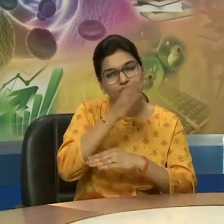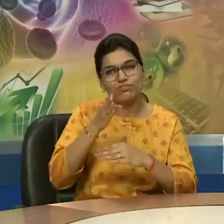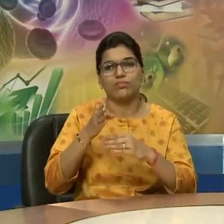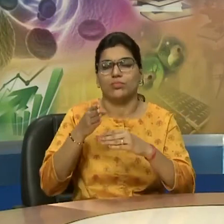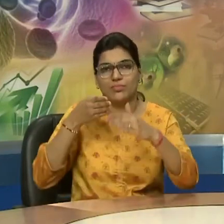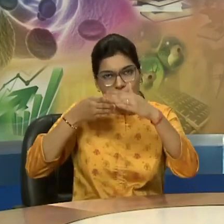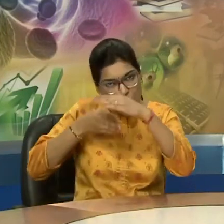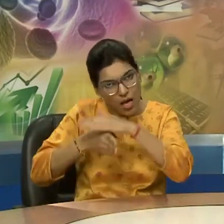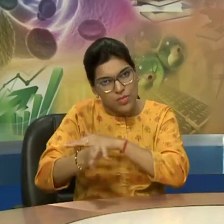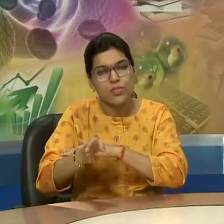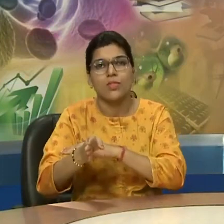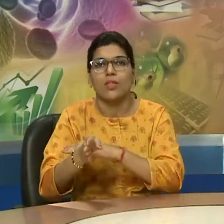entered